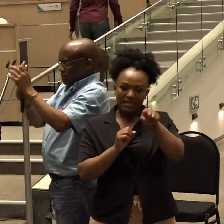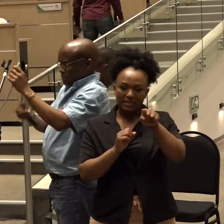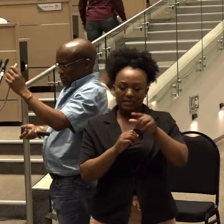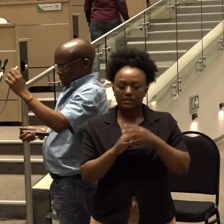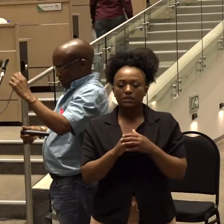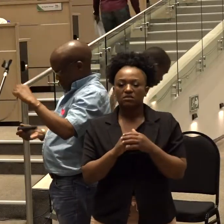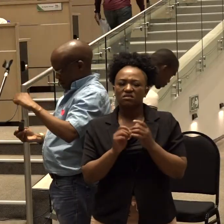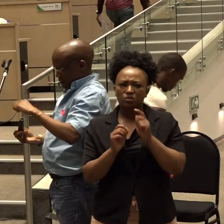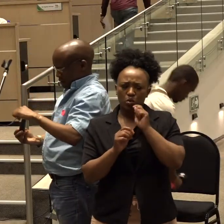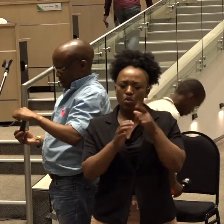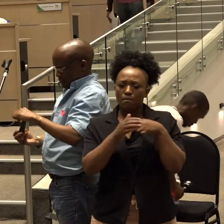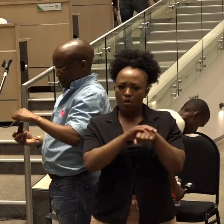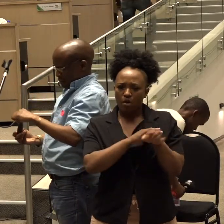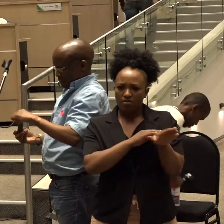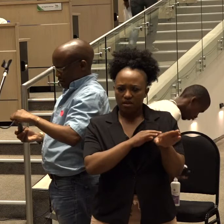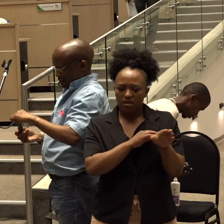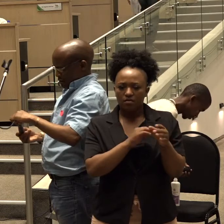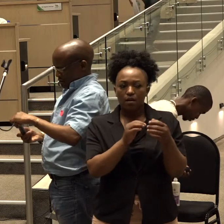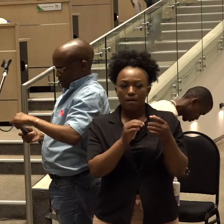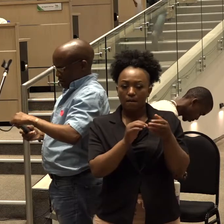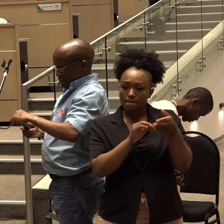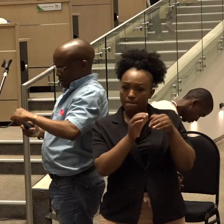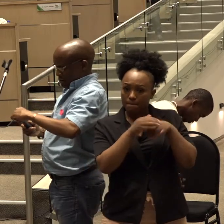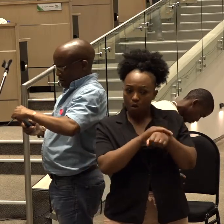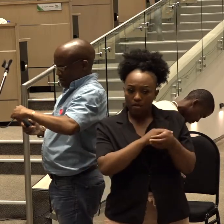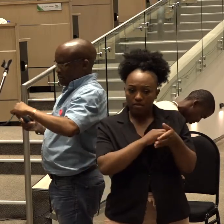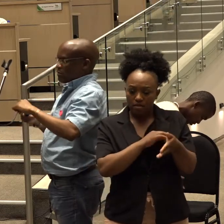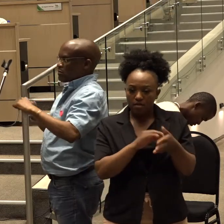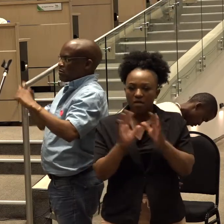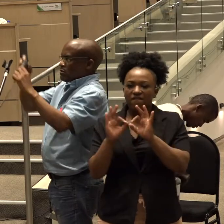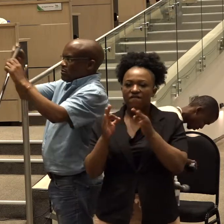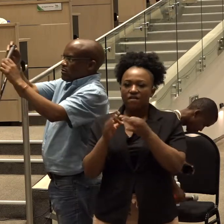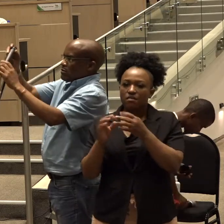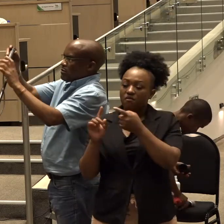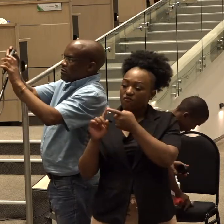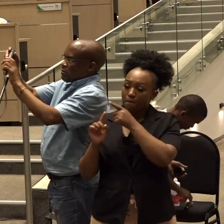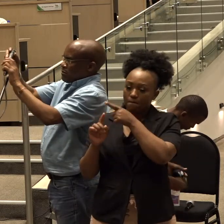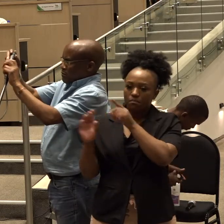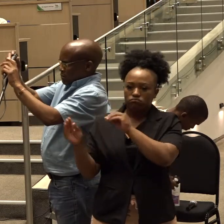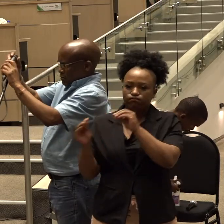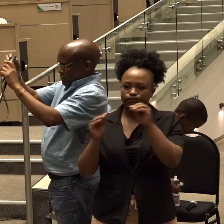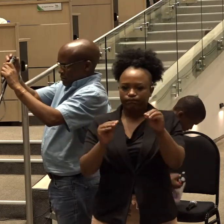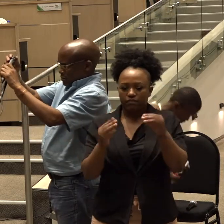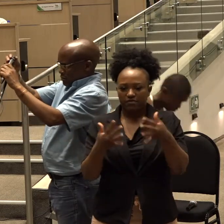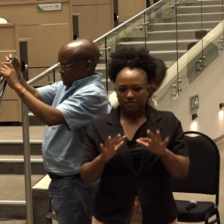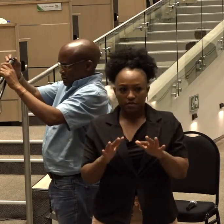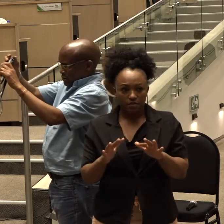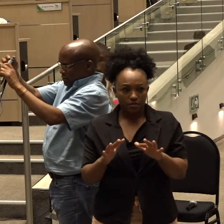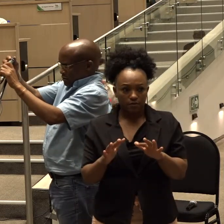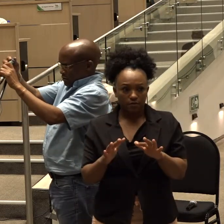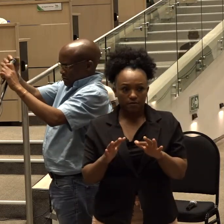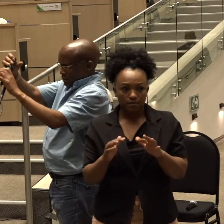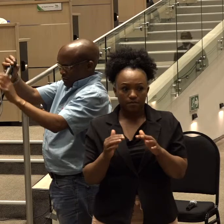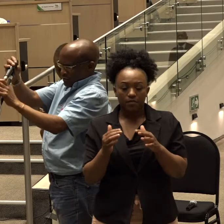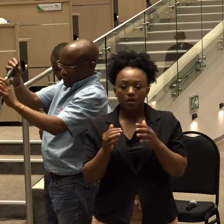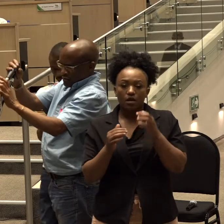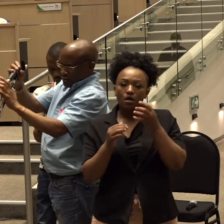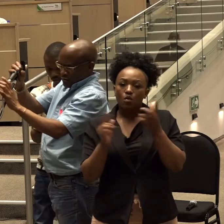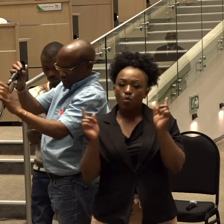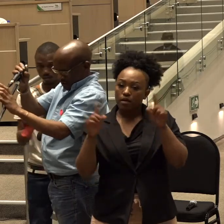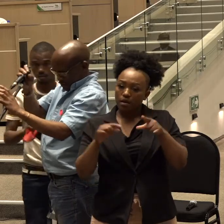but we have since as a family relocated from bushbuckridge coming here to Pretoria